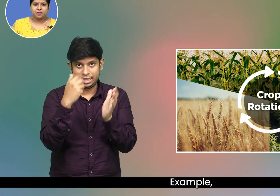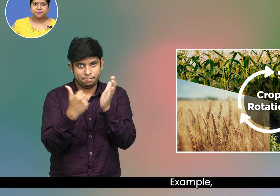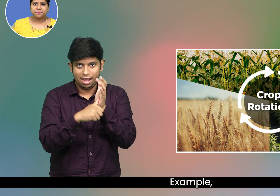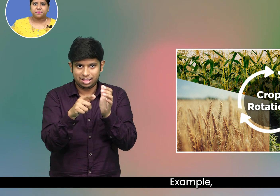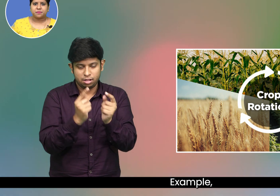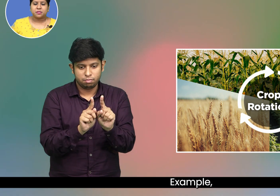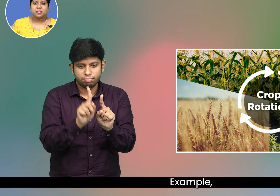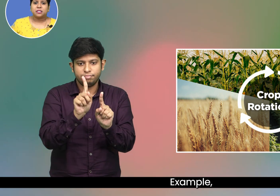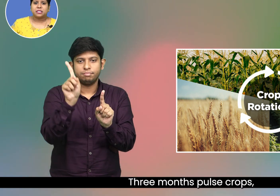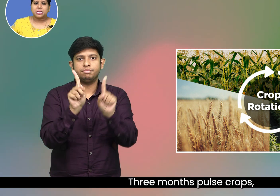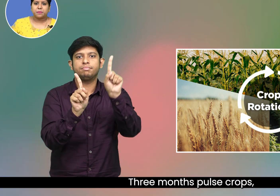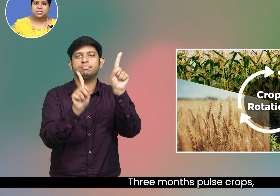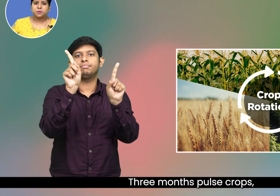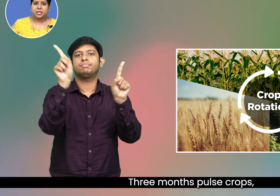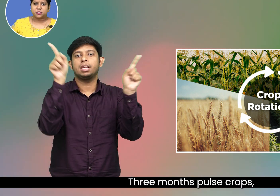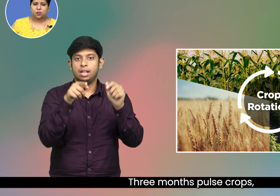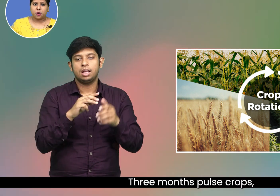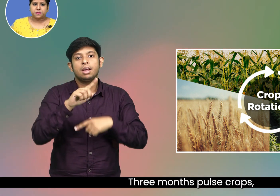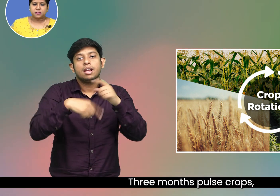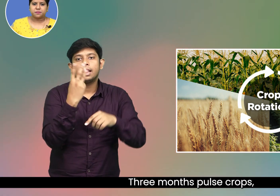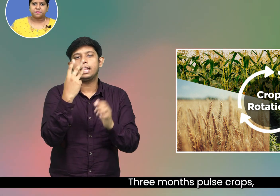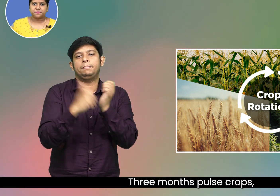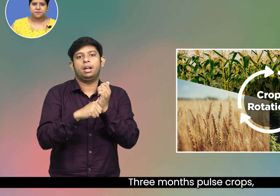Example, 3 months plus